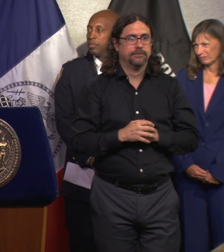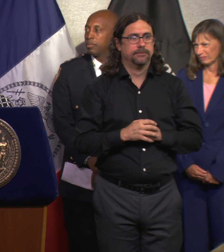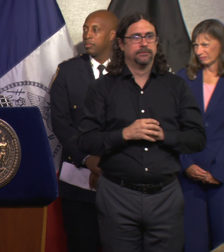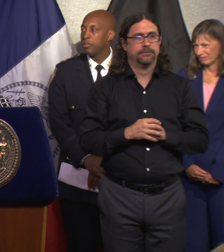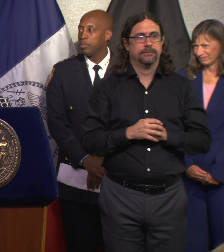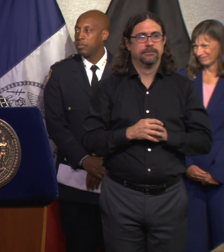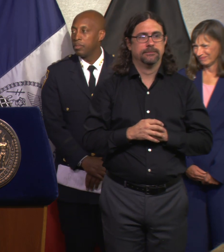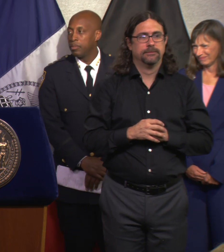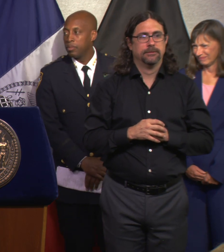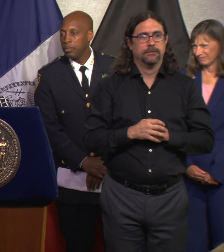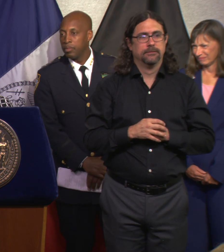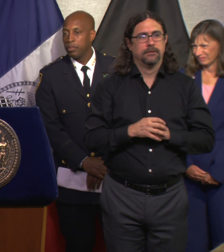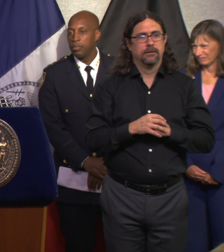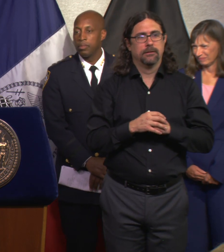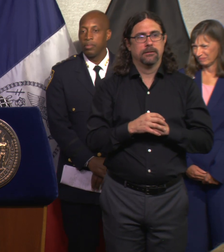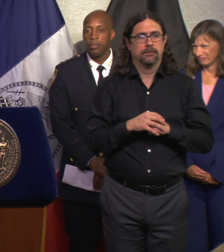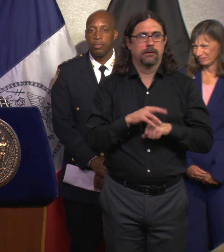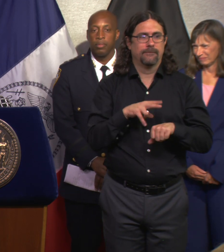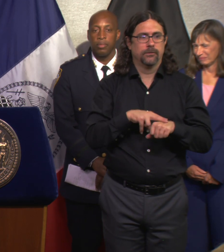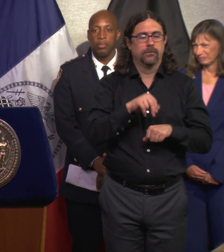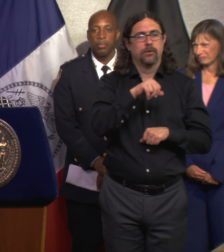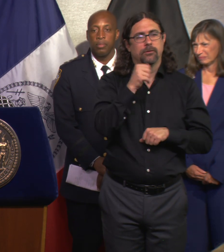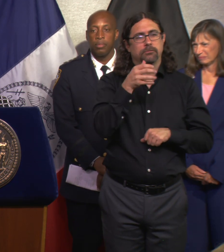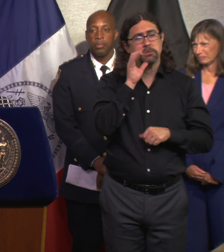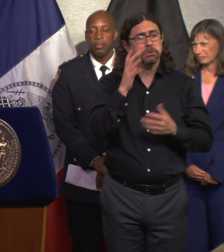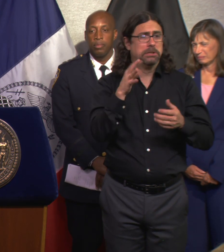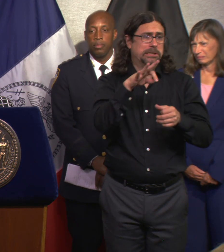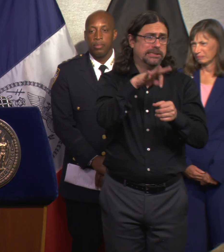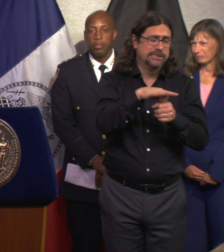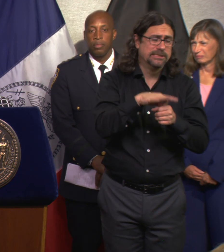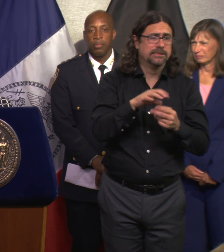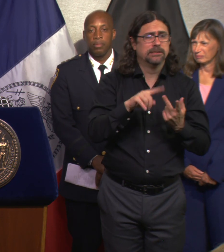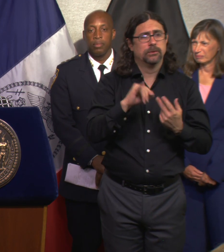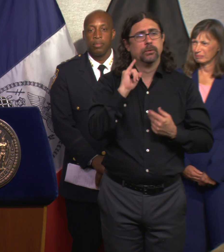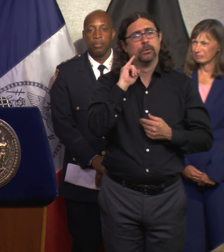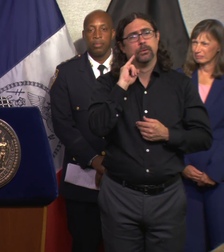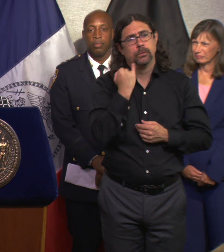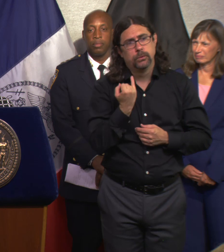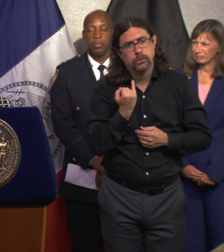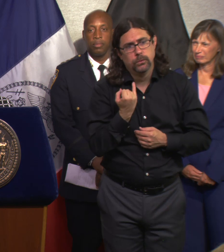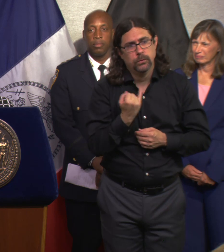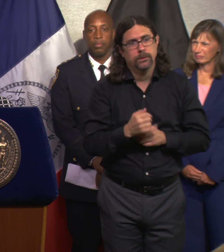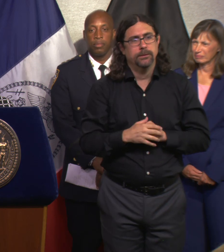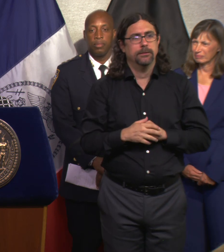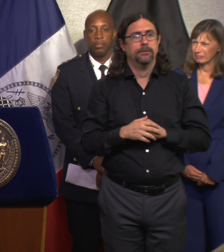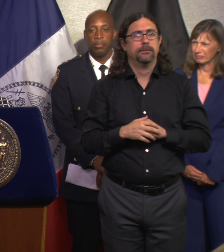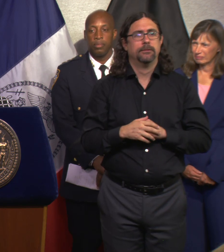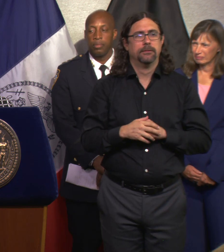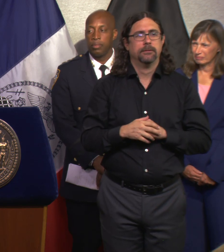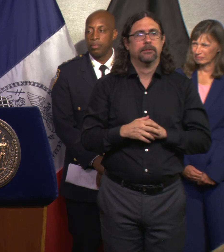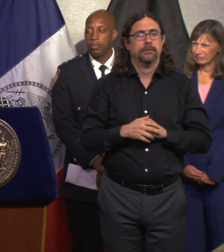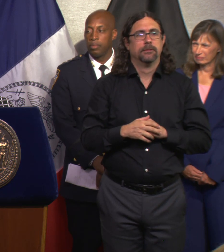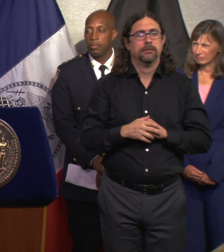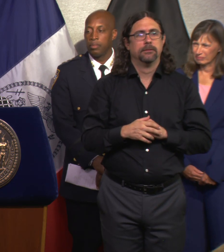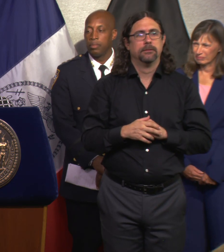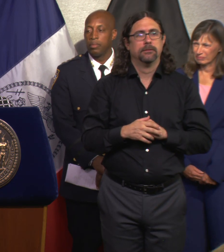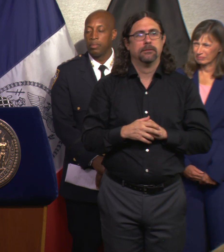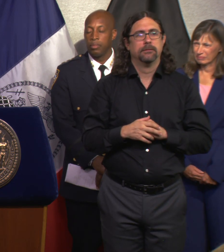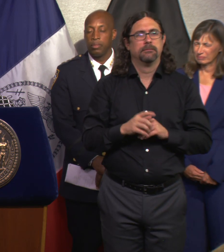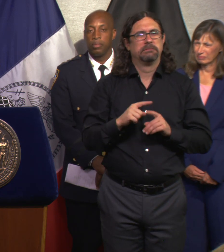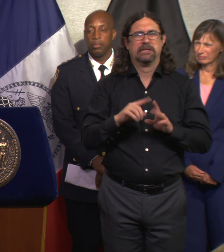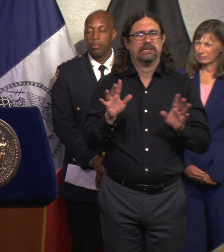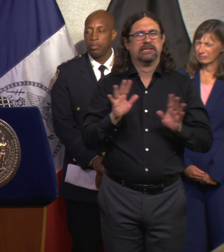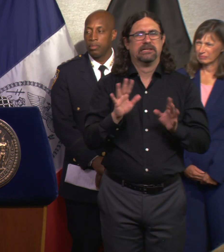such as iced tea, such as juices. The point here is not to drink caffeinated beverages